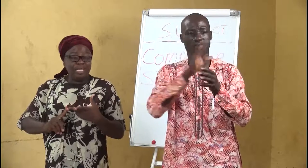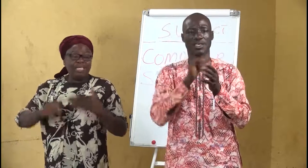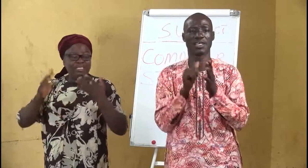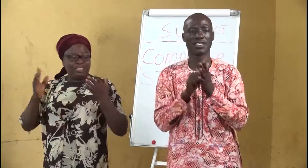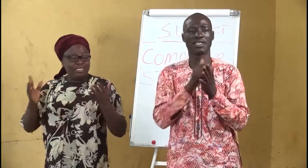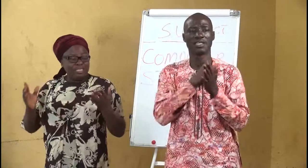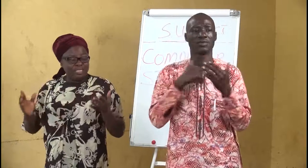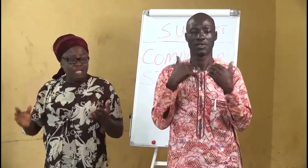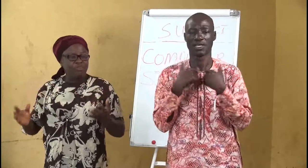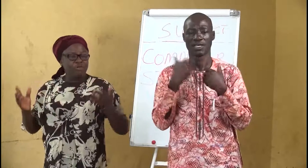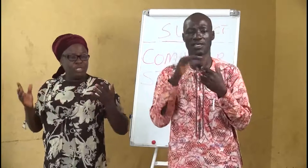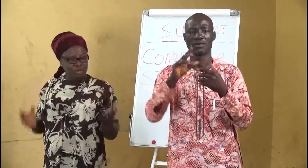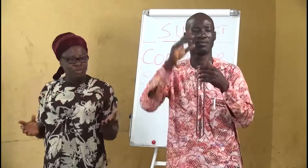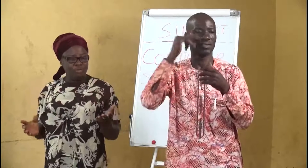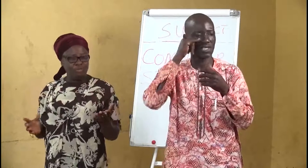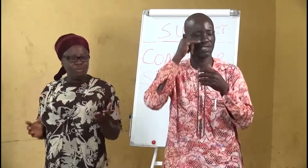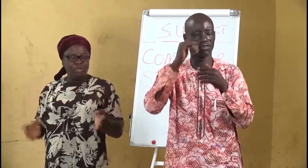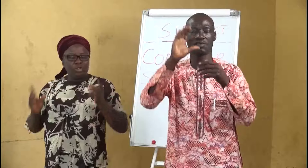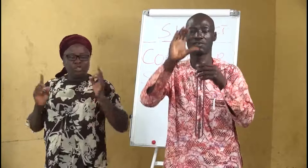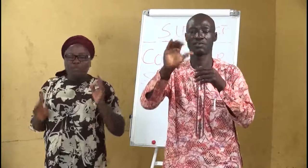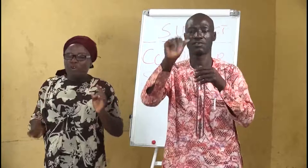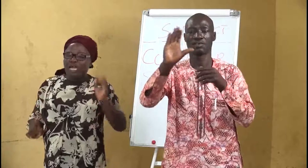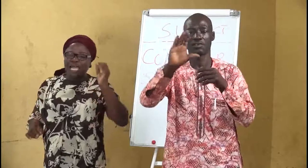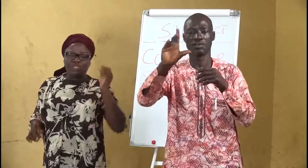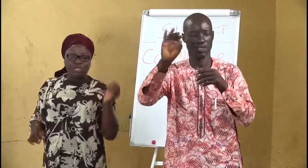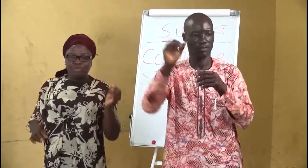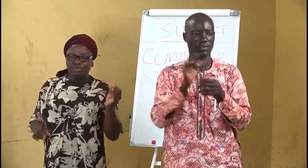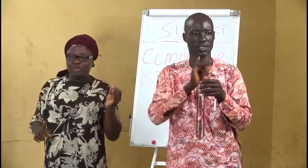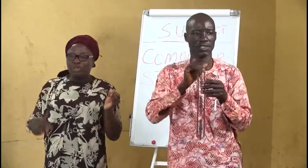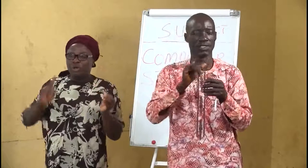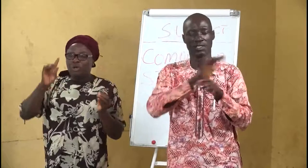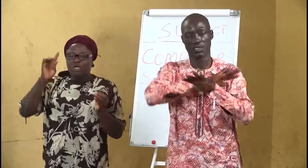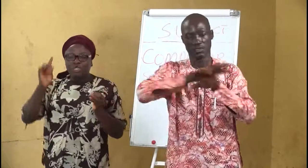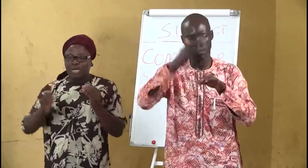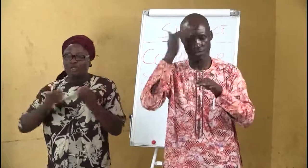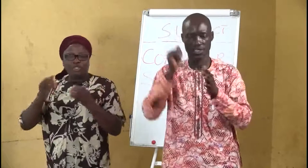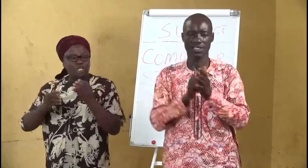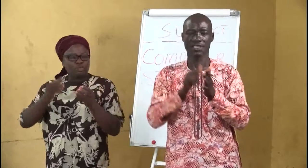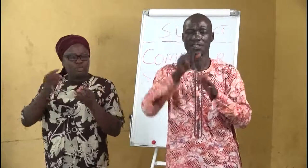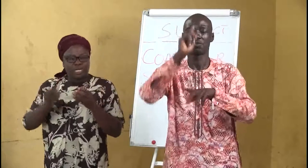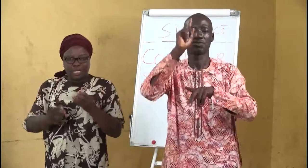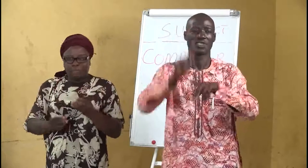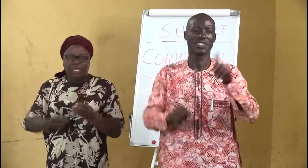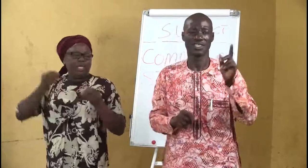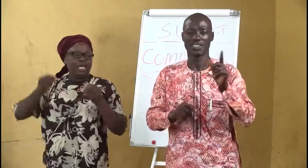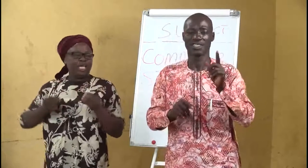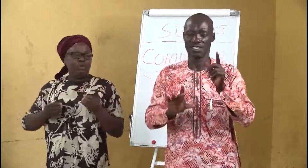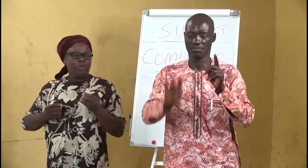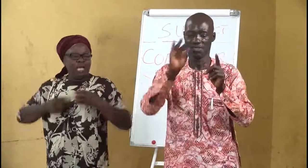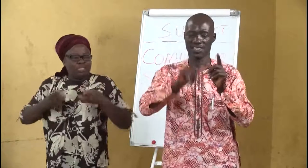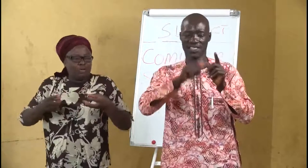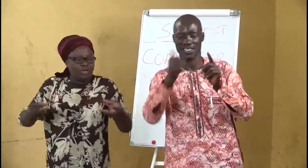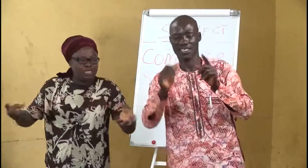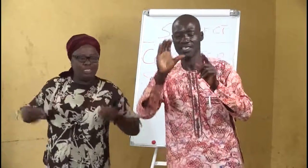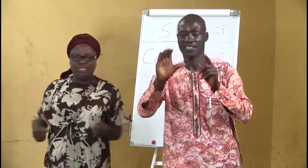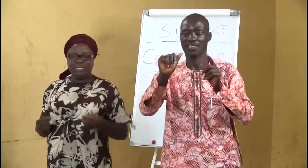finally, telephone cable. Don't forget, I told you, you cannot just pick any cable